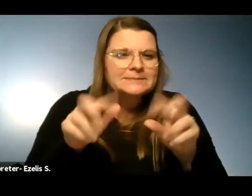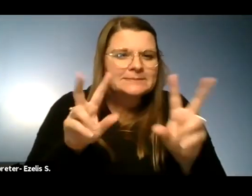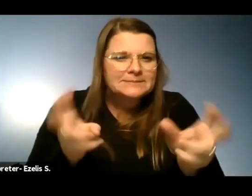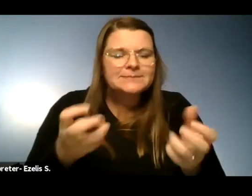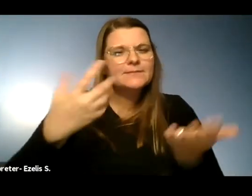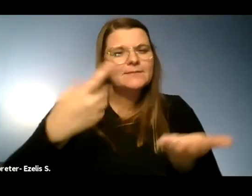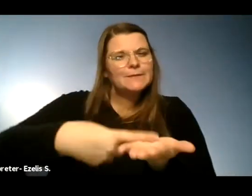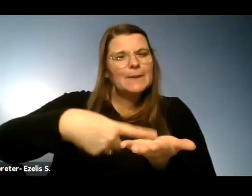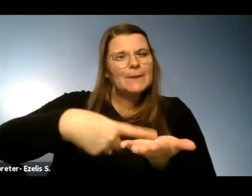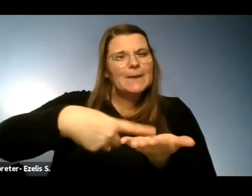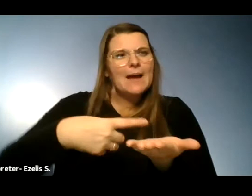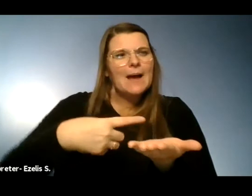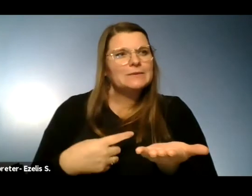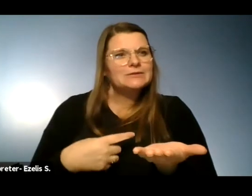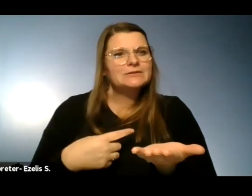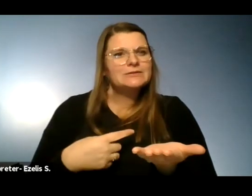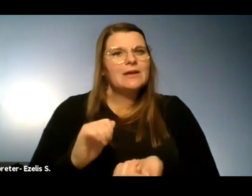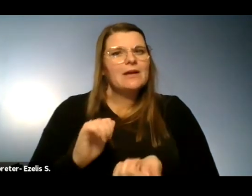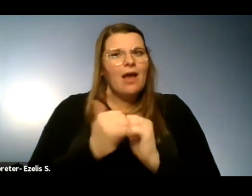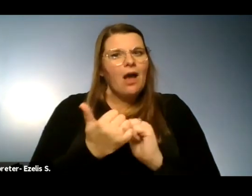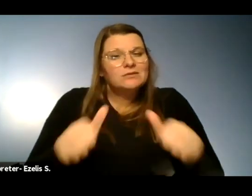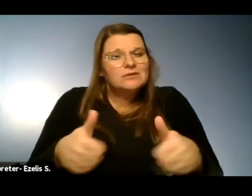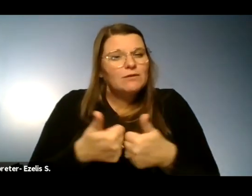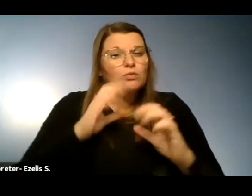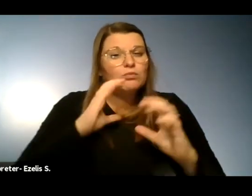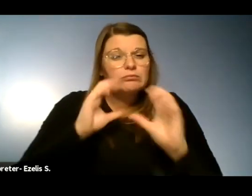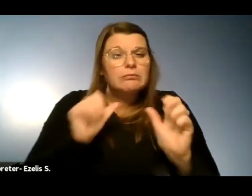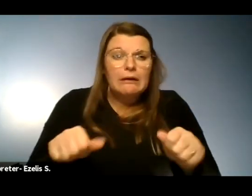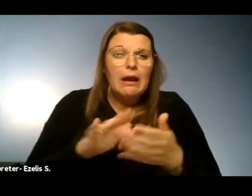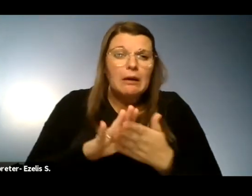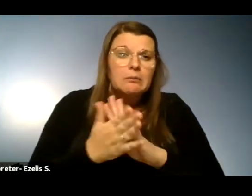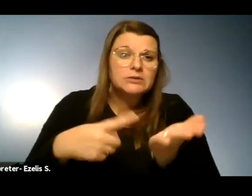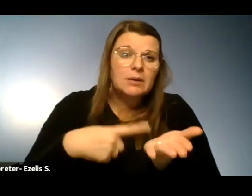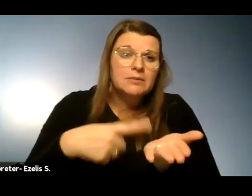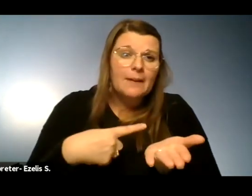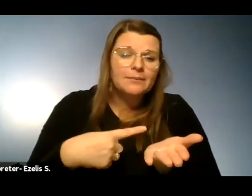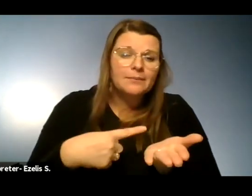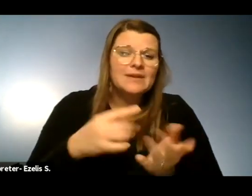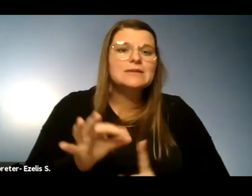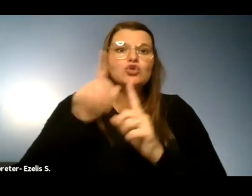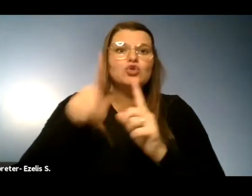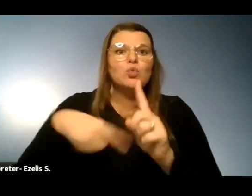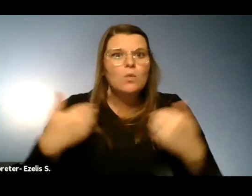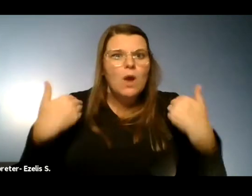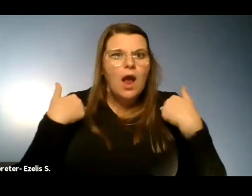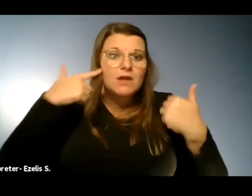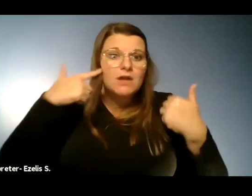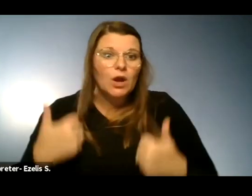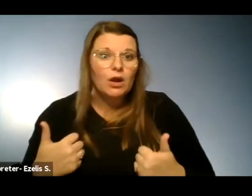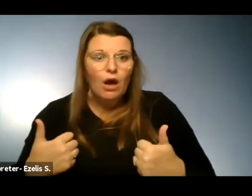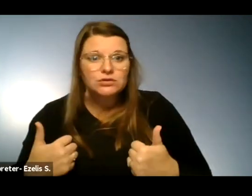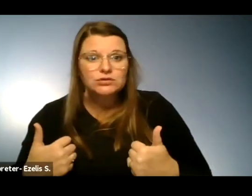talk about how difficult communication can be at times, especially when you have a hearing loss.